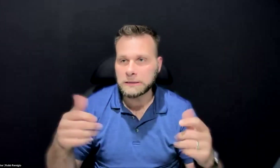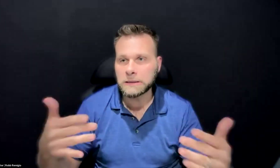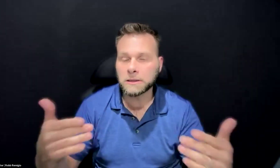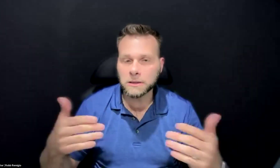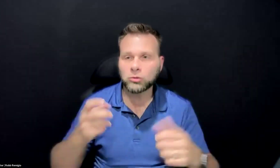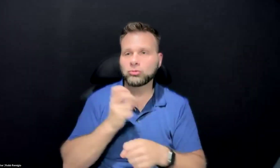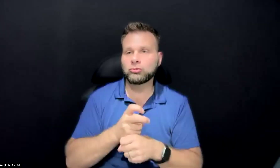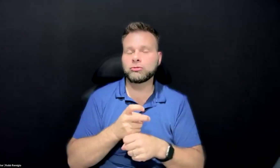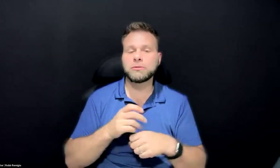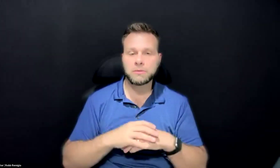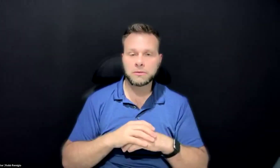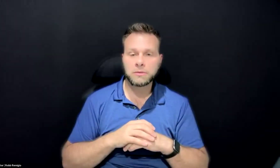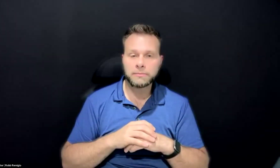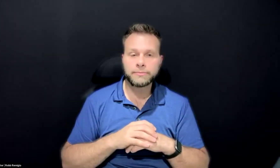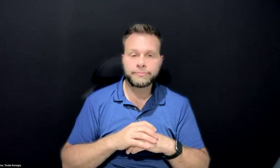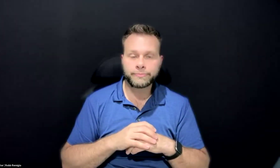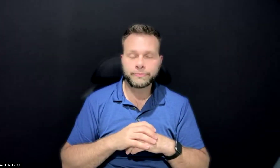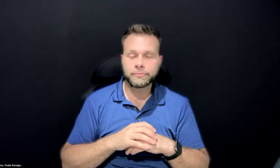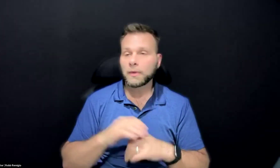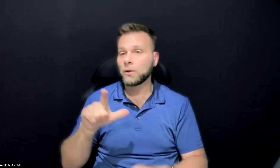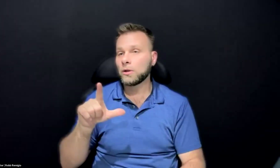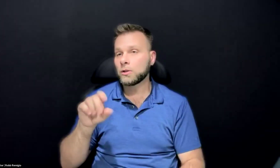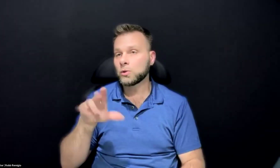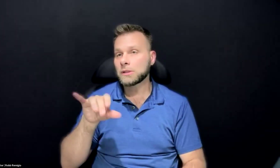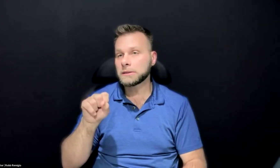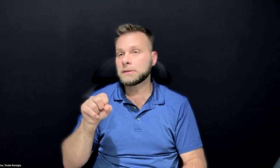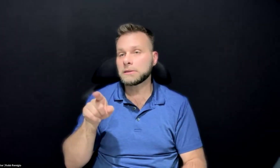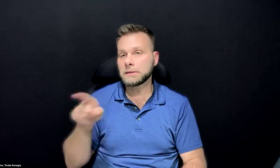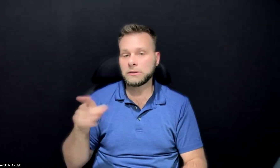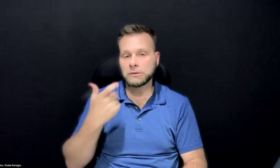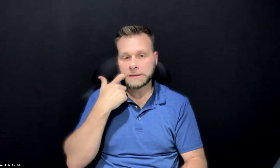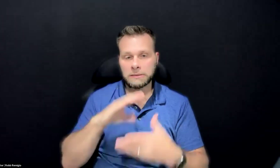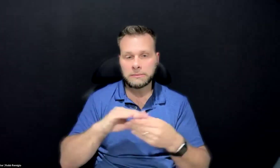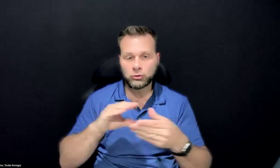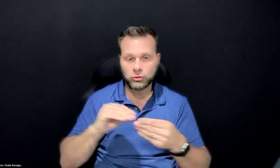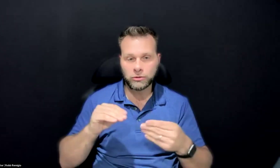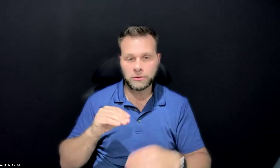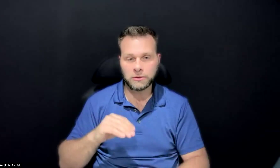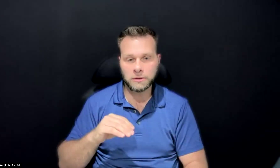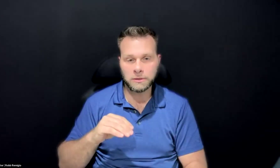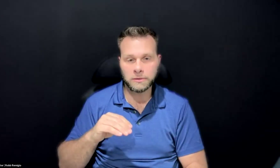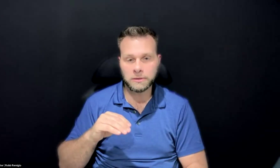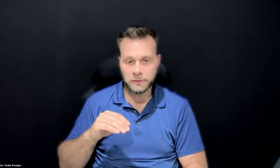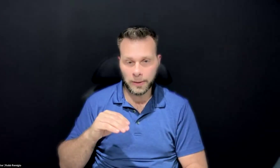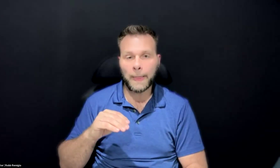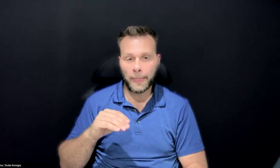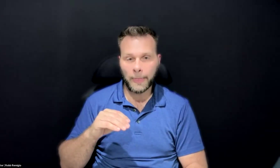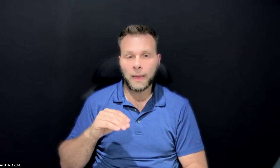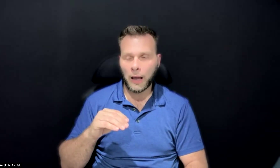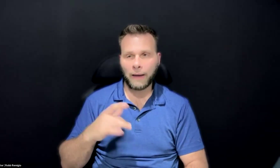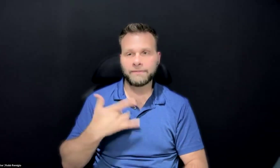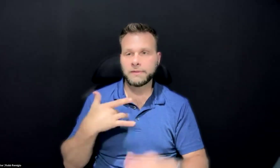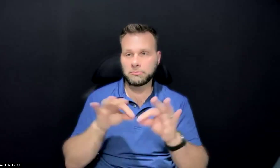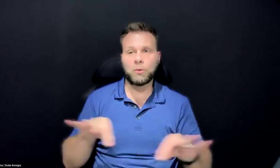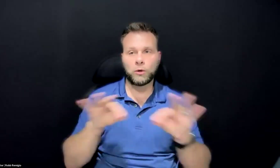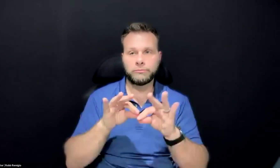Beyond that, I'd say some of the things that Lewis mentioned earlier are quite important in terms of it's a good